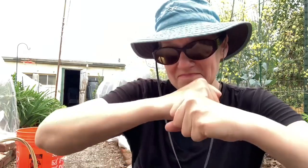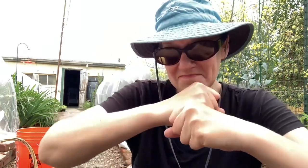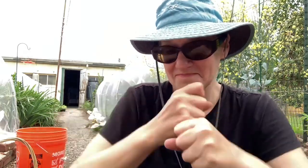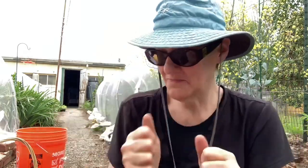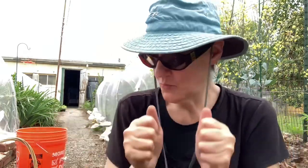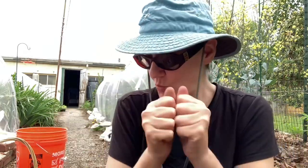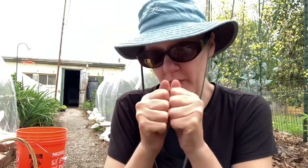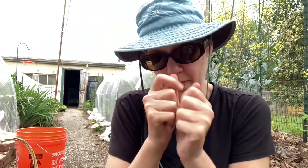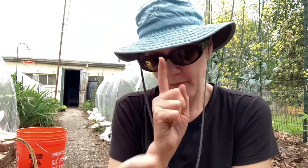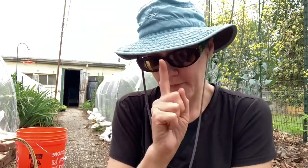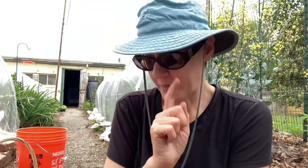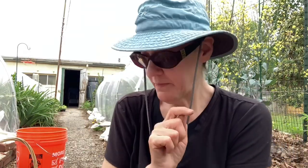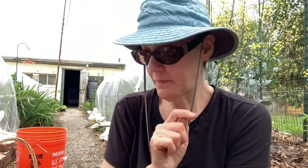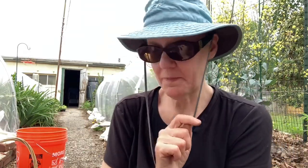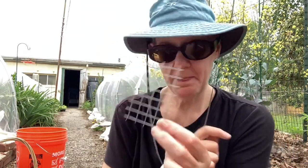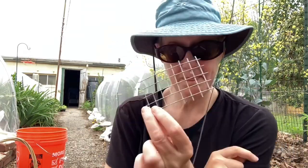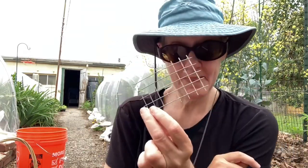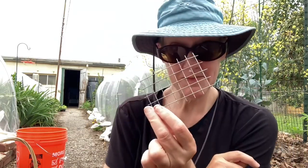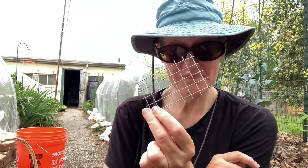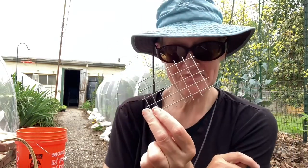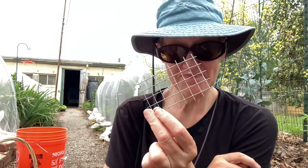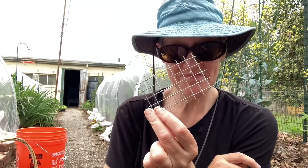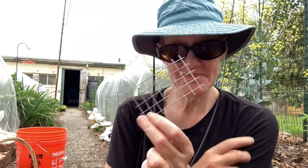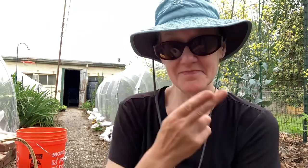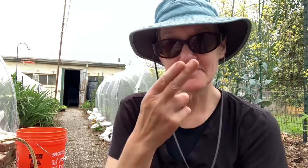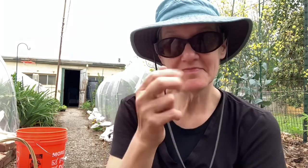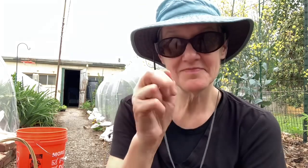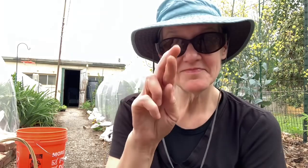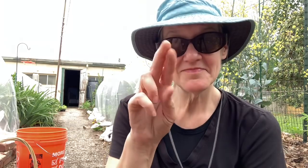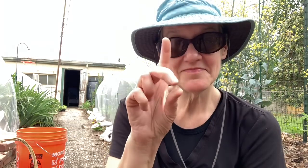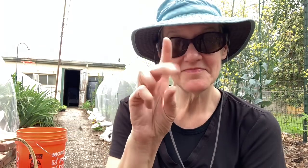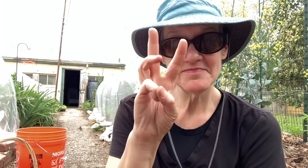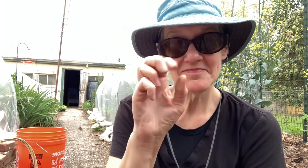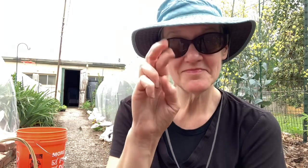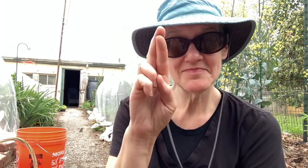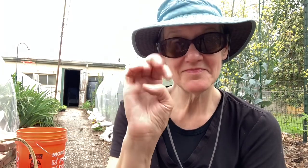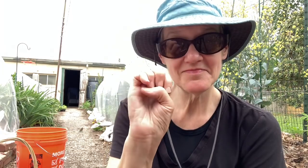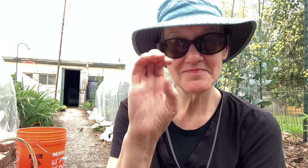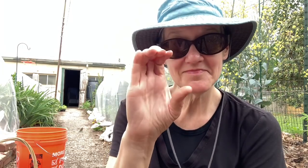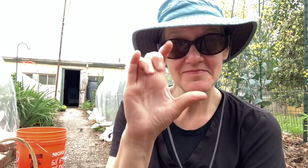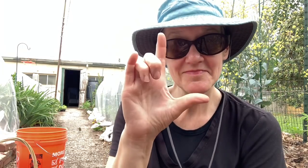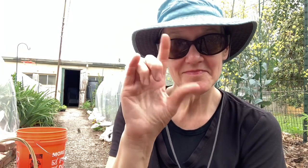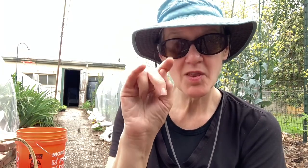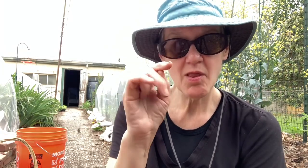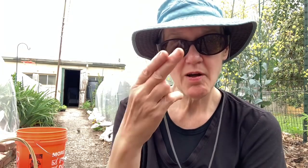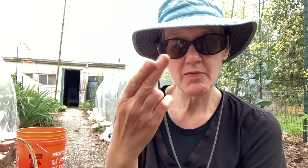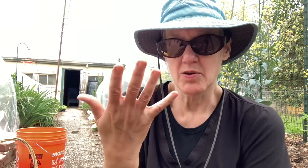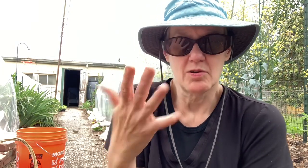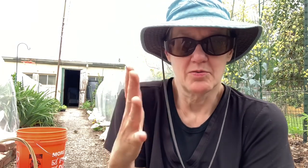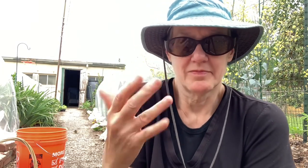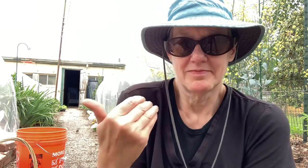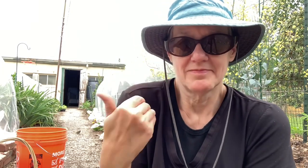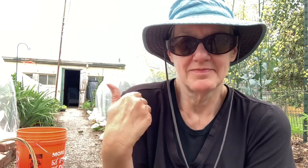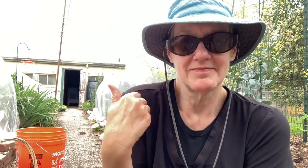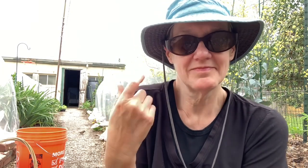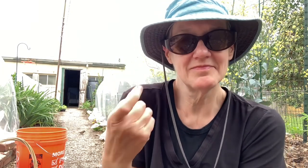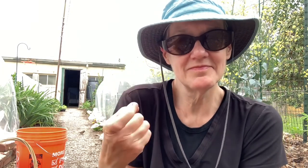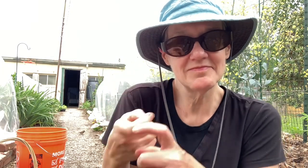So I need to protect all my seedlings, and I use hardware cloth. I already had this.